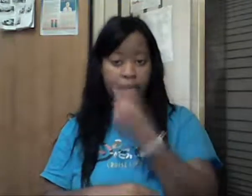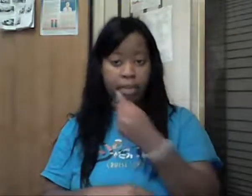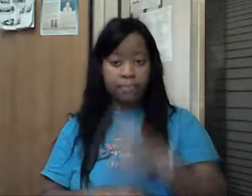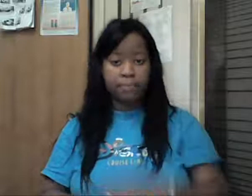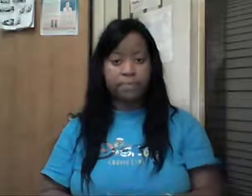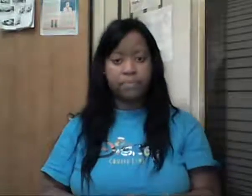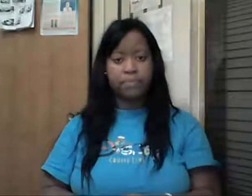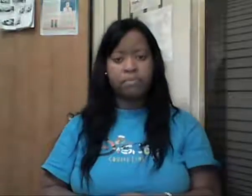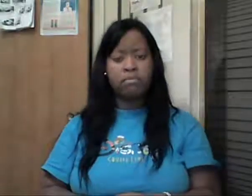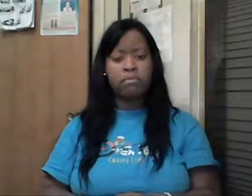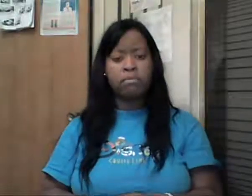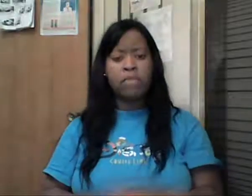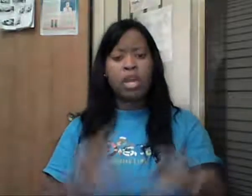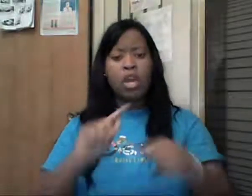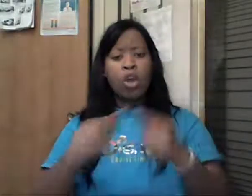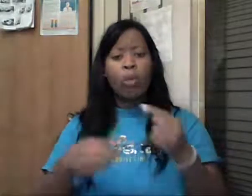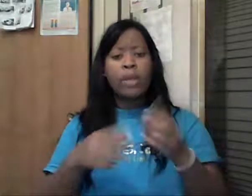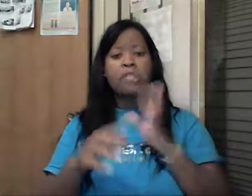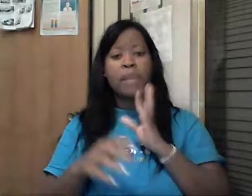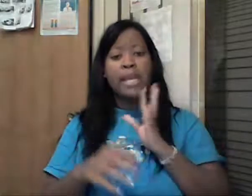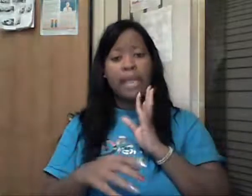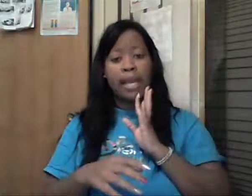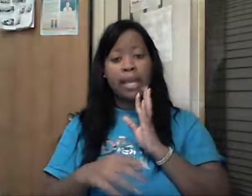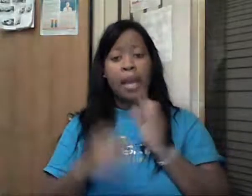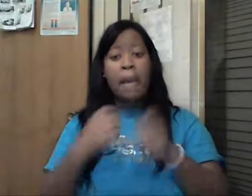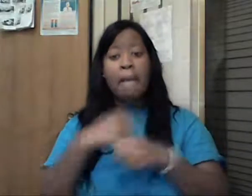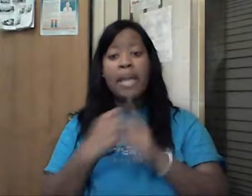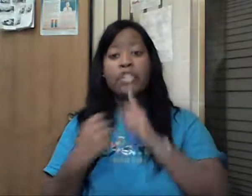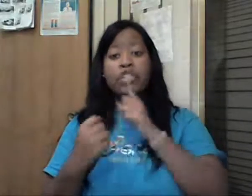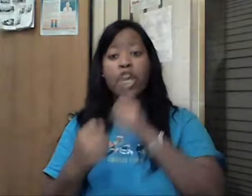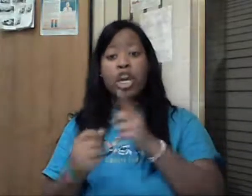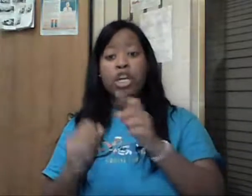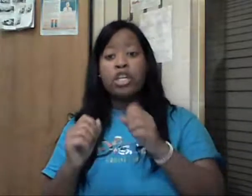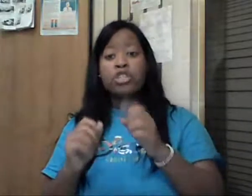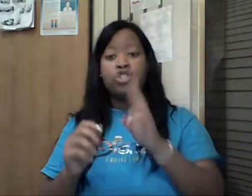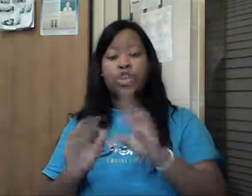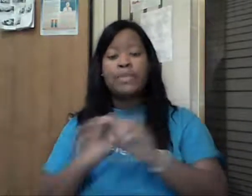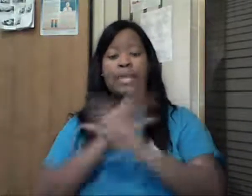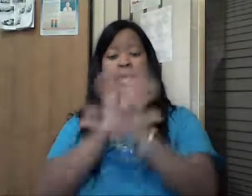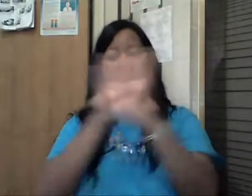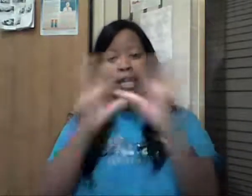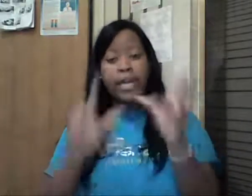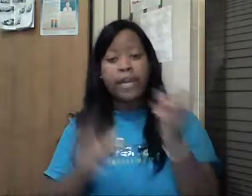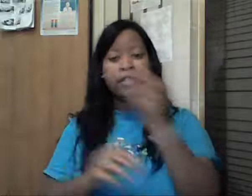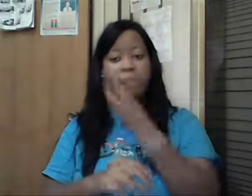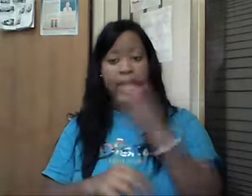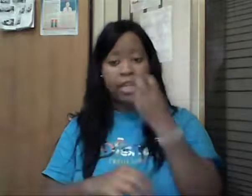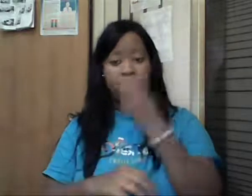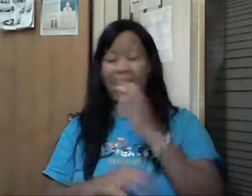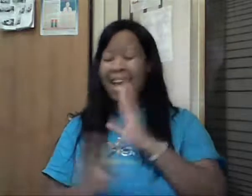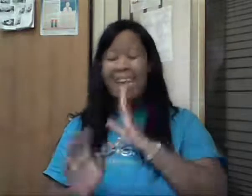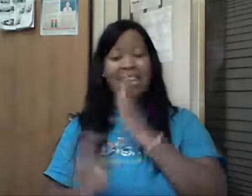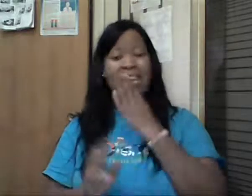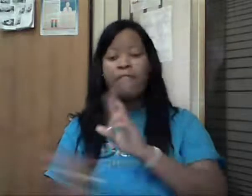reading. When speaking, make sure to use a clear speech and never